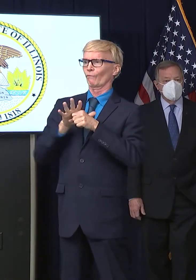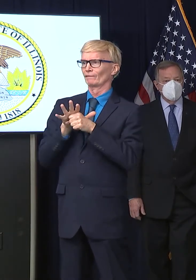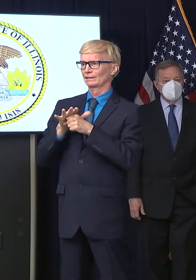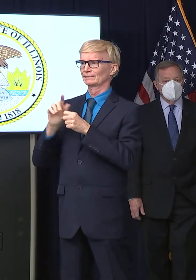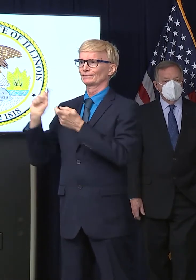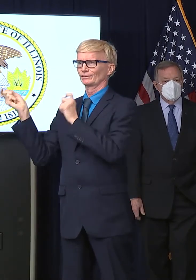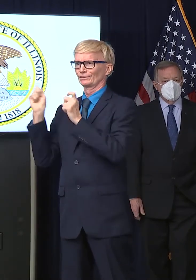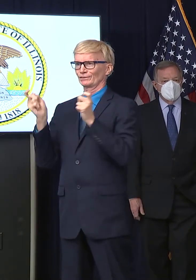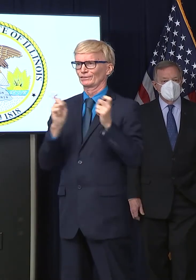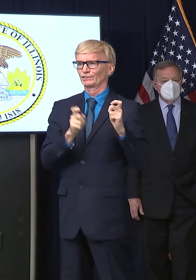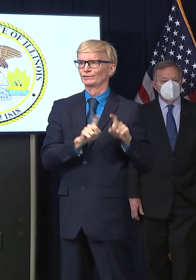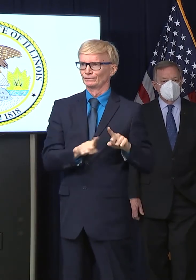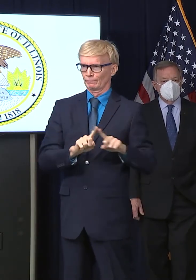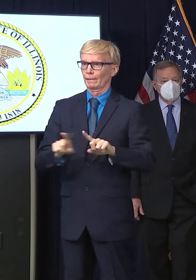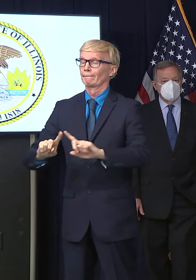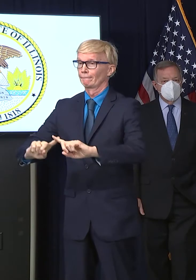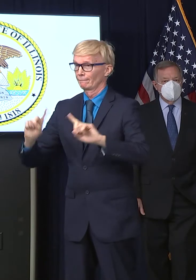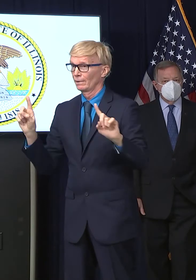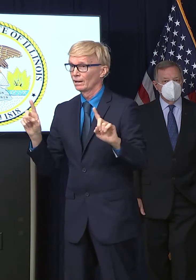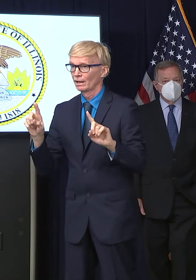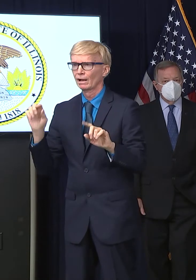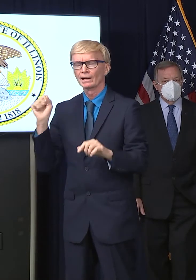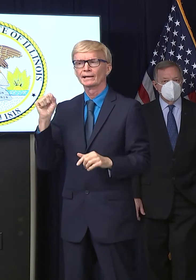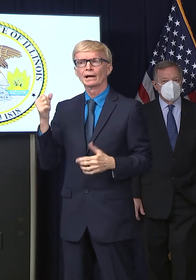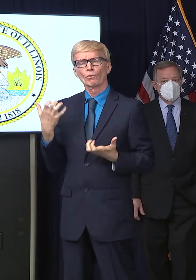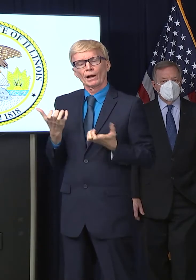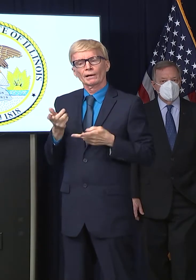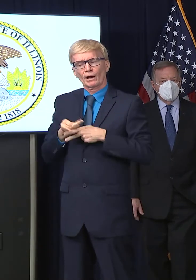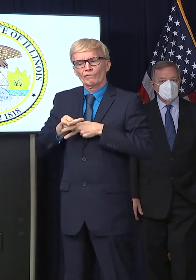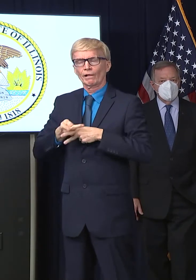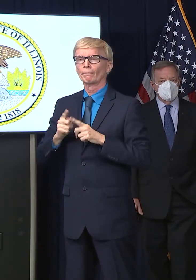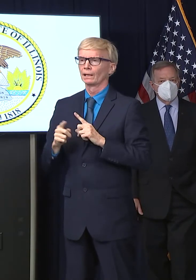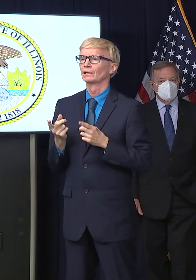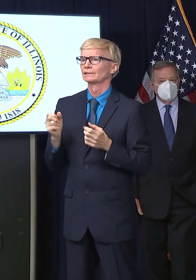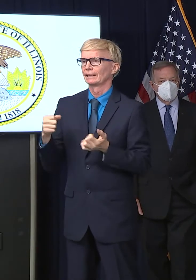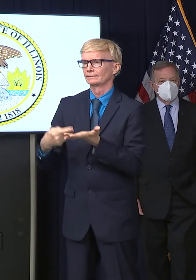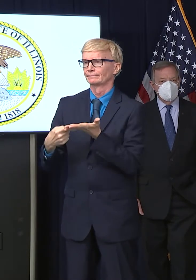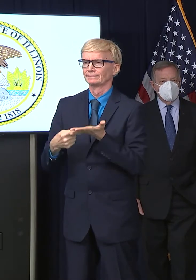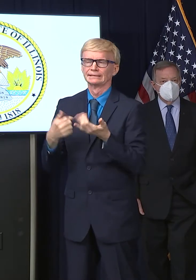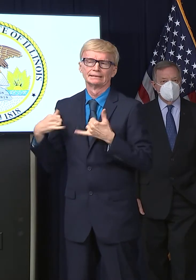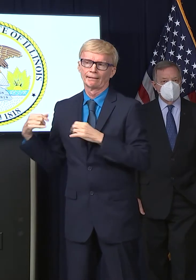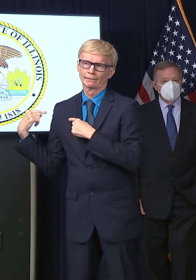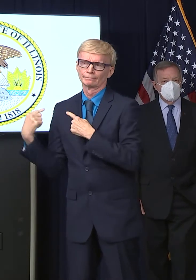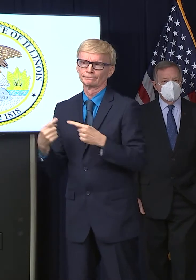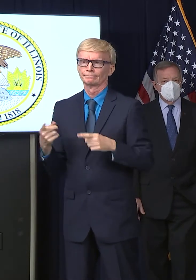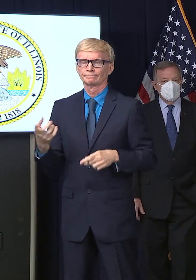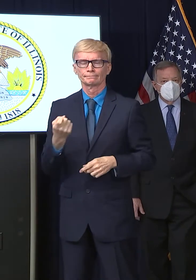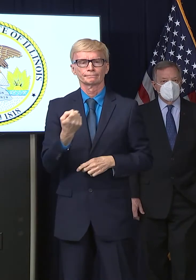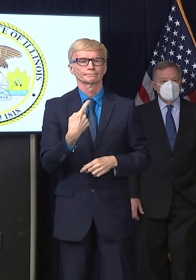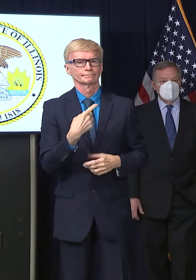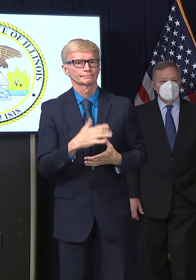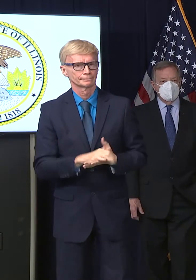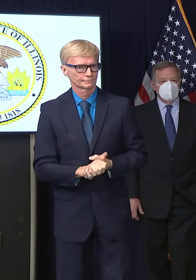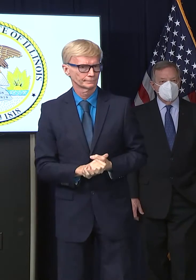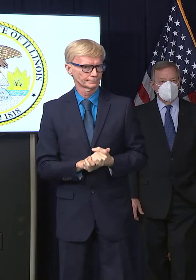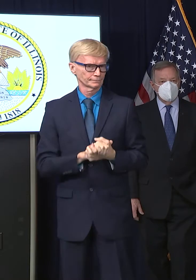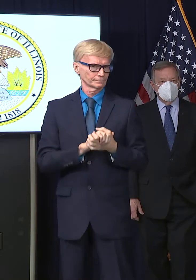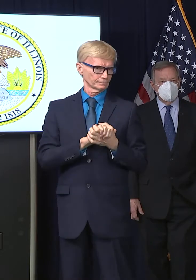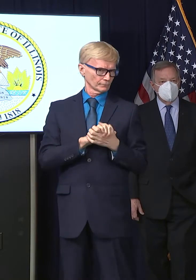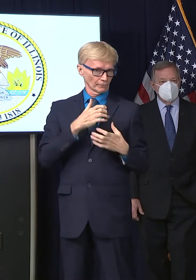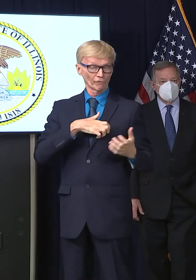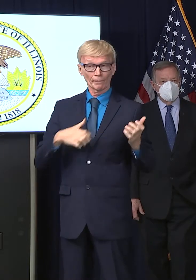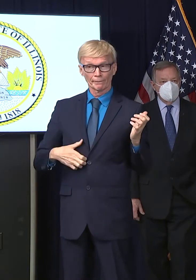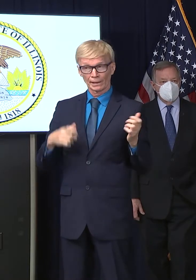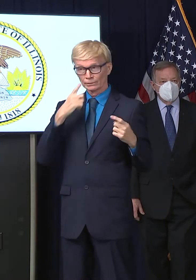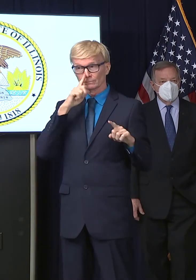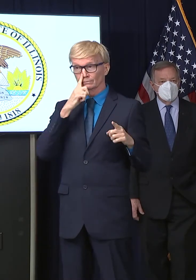we do. But certainly those discussions are continuing. I have a couple Question off at the topic. mayor. Go ahead. I just had a question for the mayor,